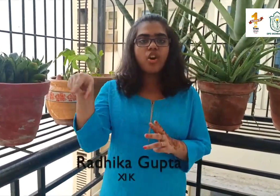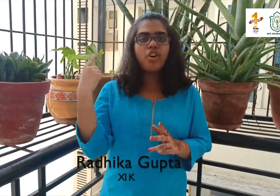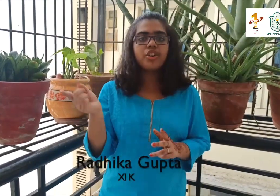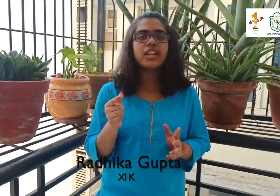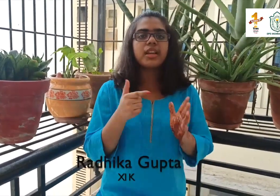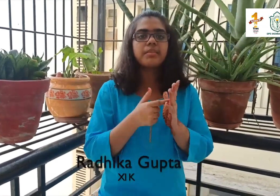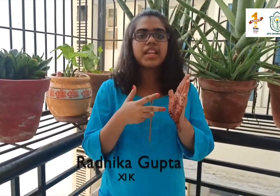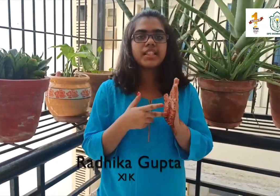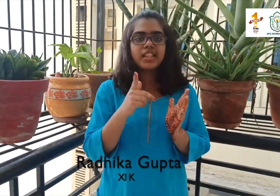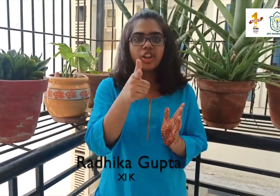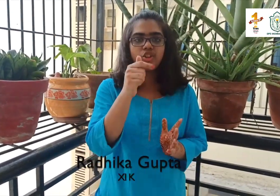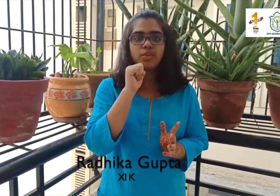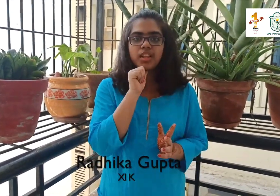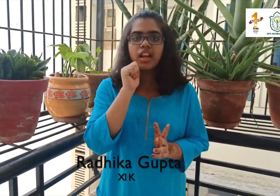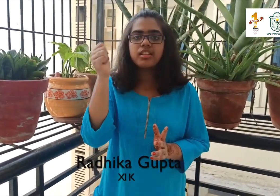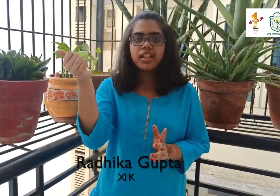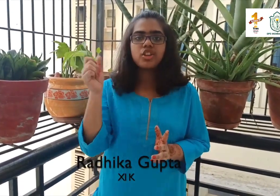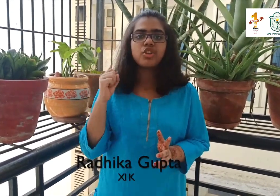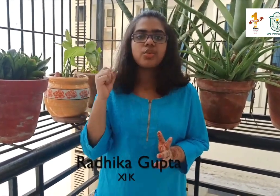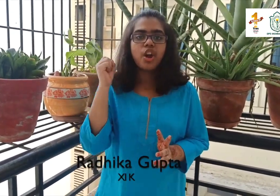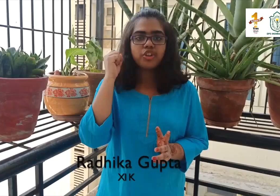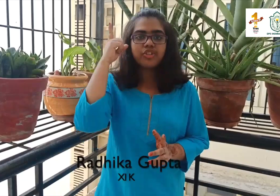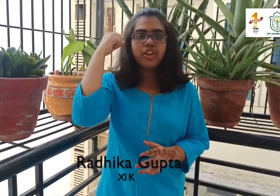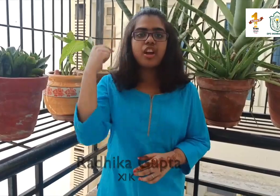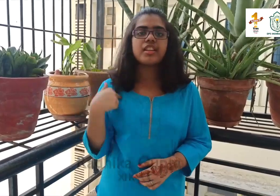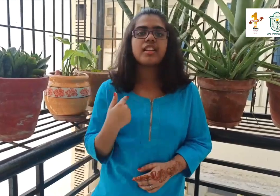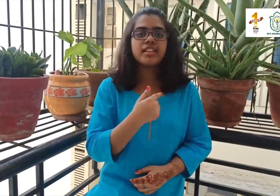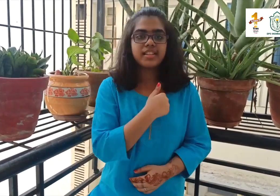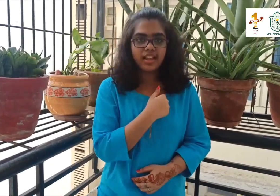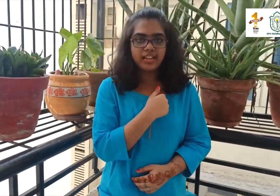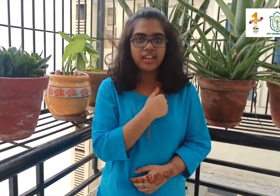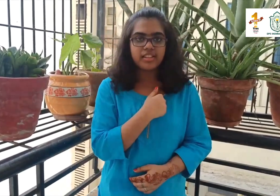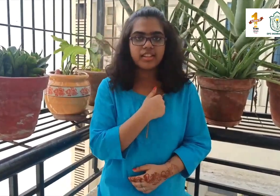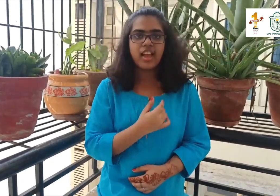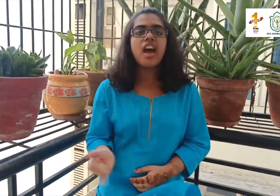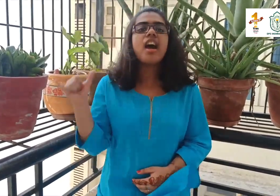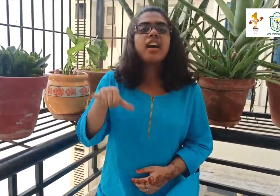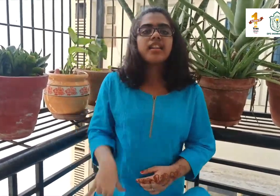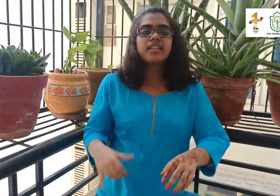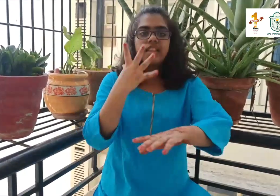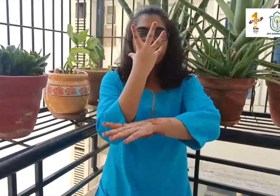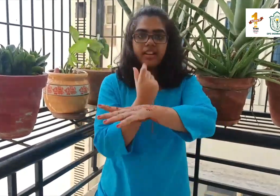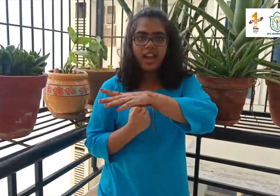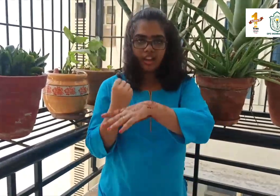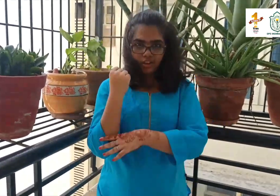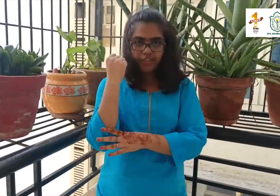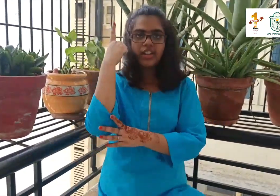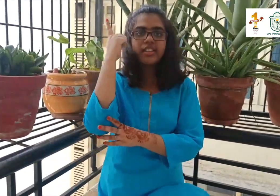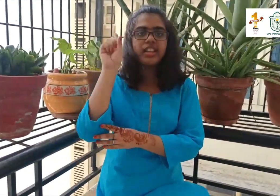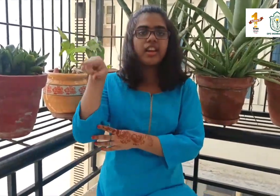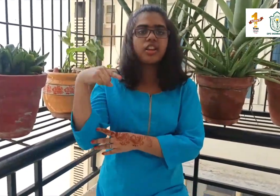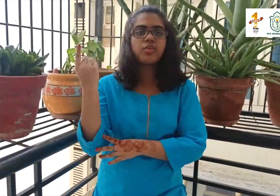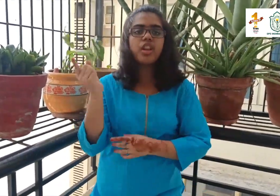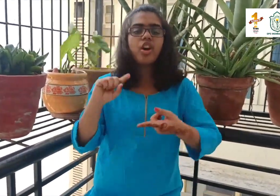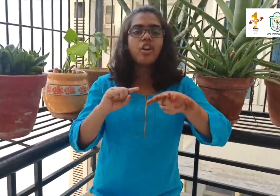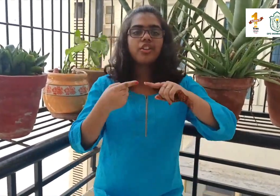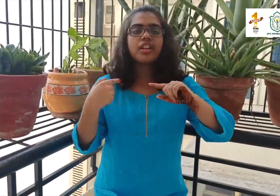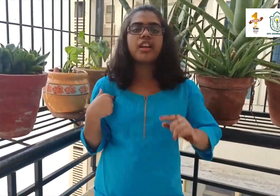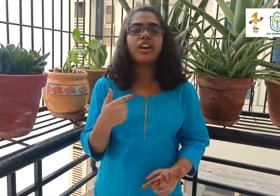only means that you will continue to not understand us that lack of understanding will only